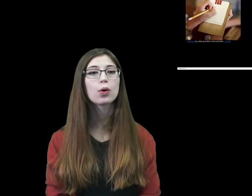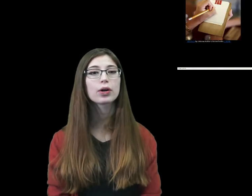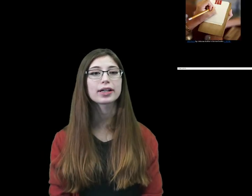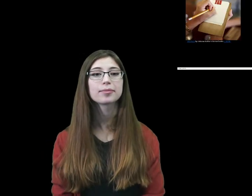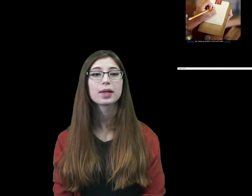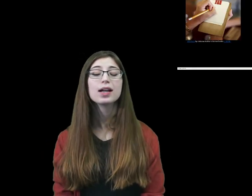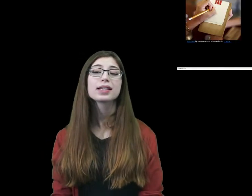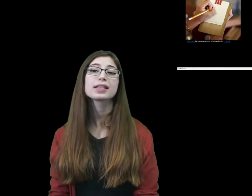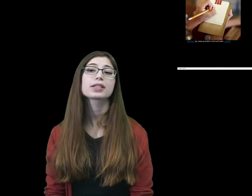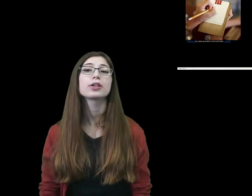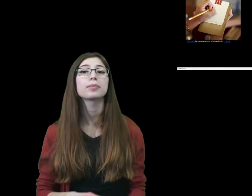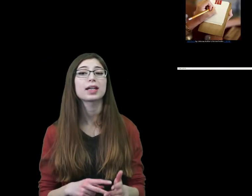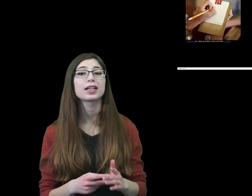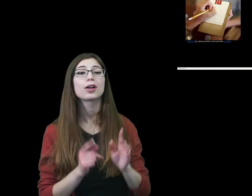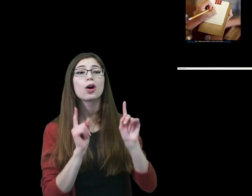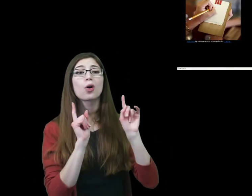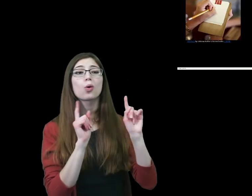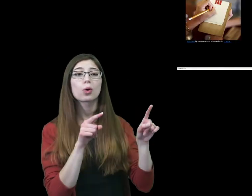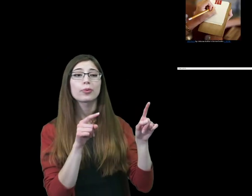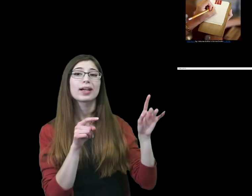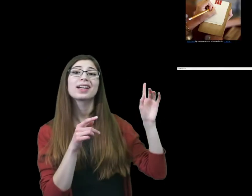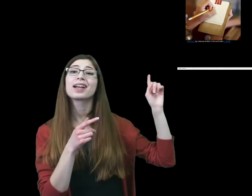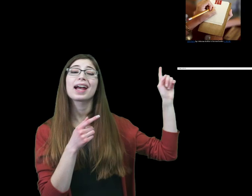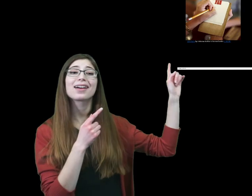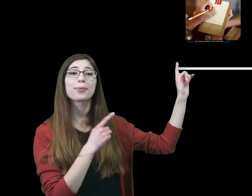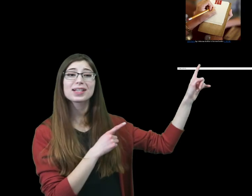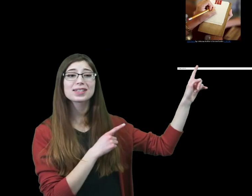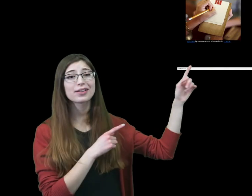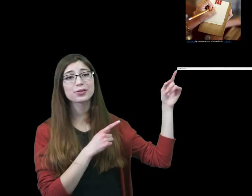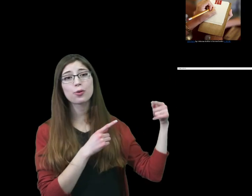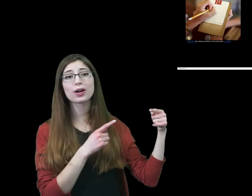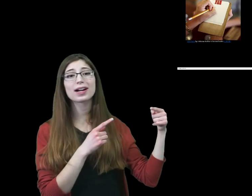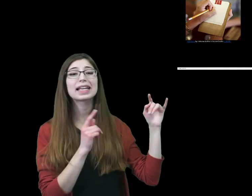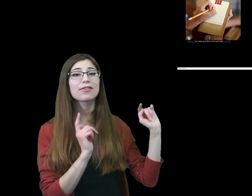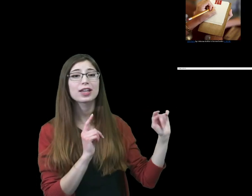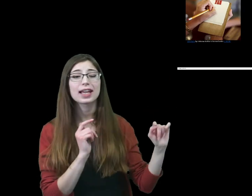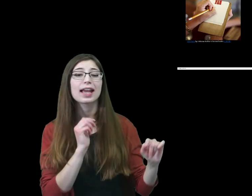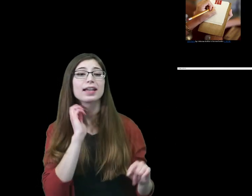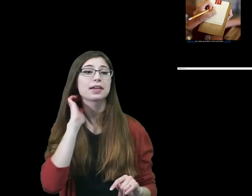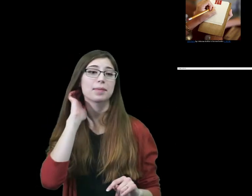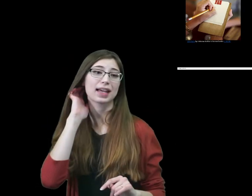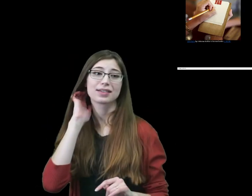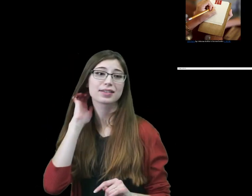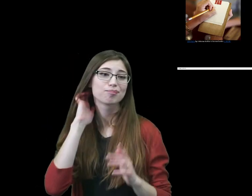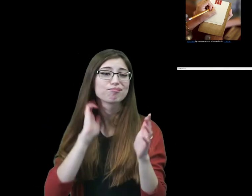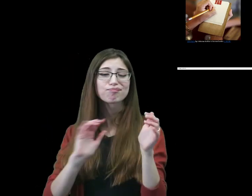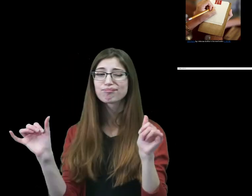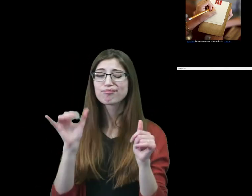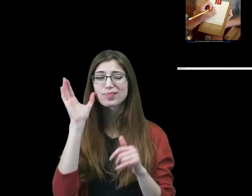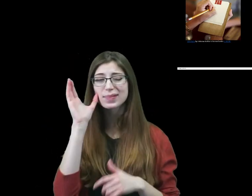Order. This could mean ordering at a restaurant or giving a command. Same